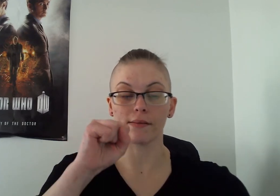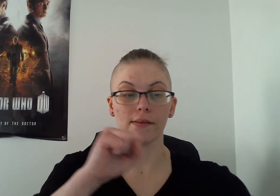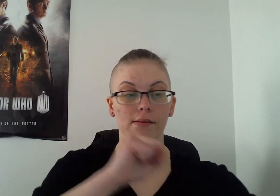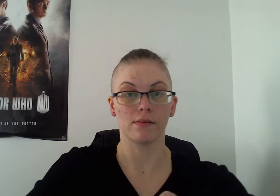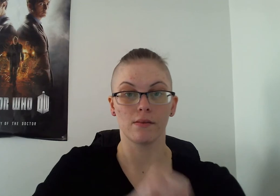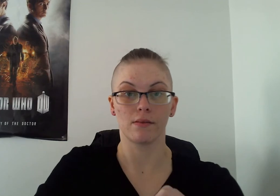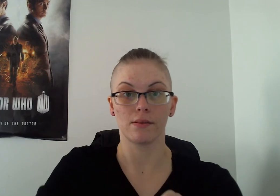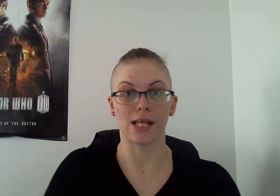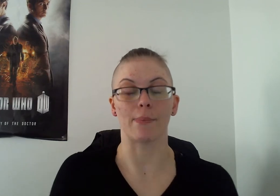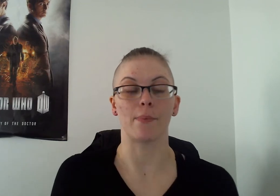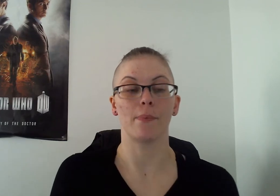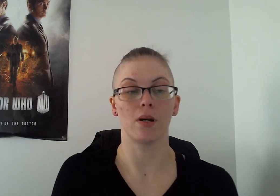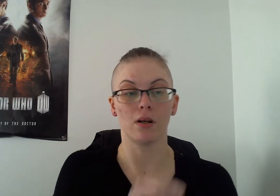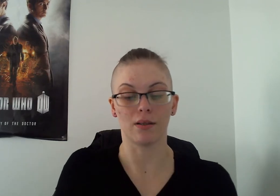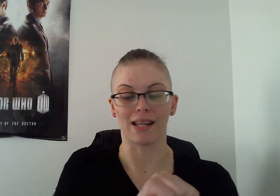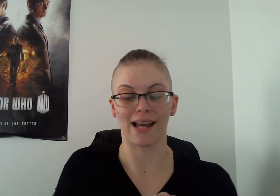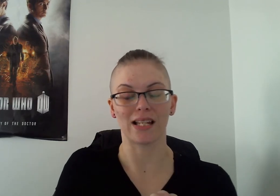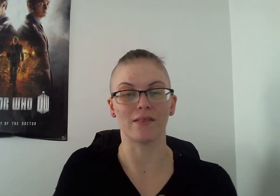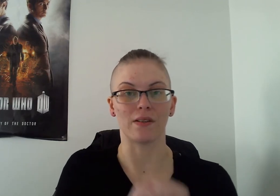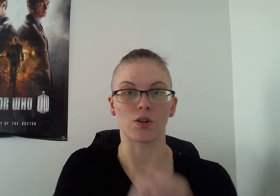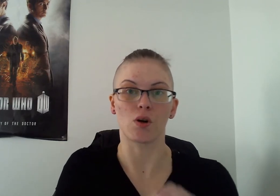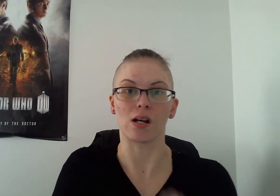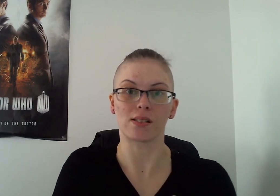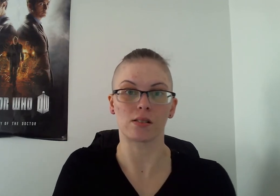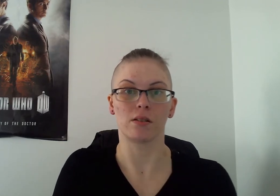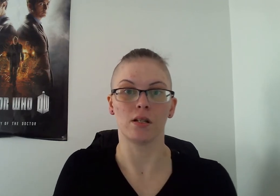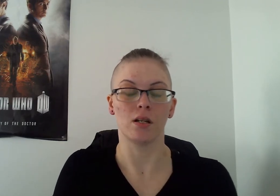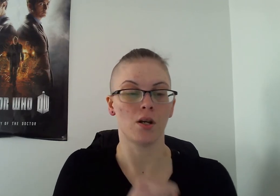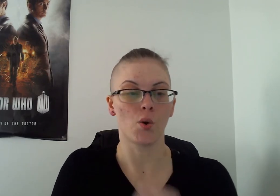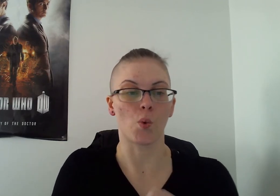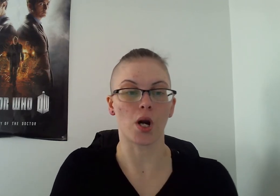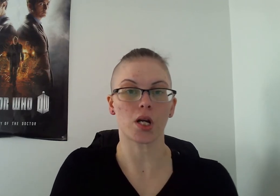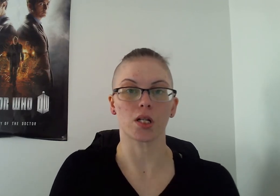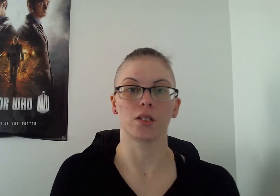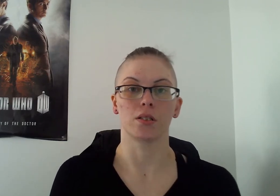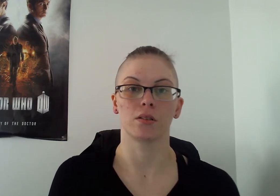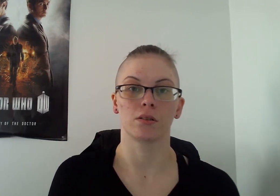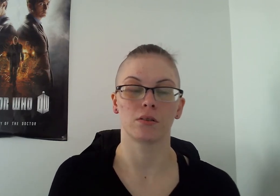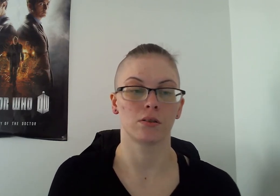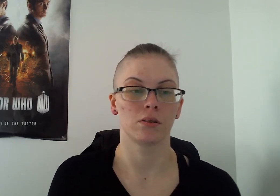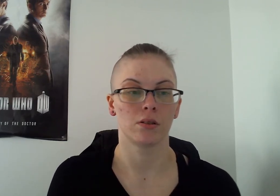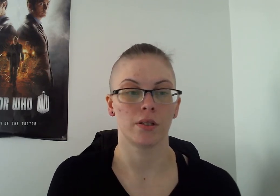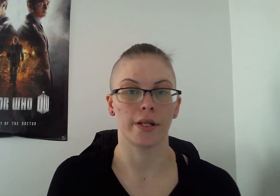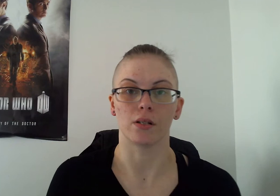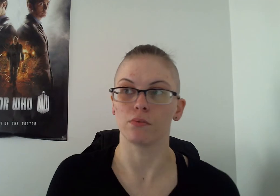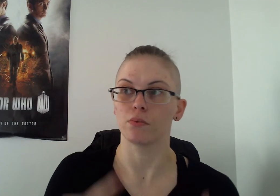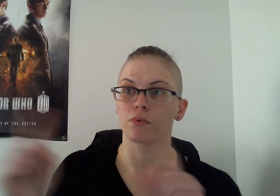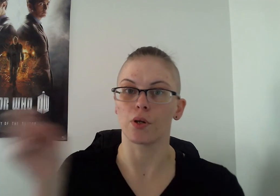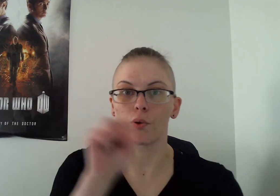S's, tap them, like kind of an across. Work. You know, go to